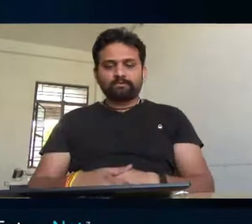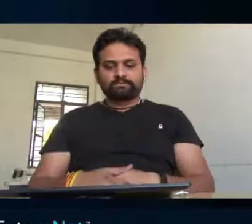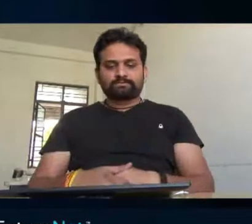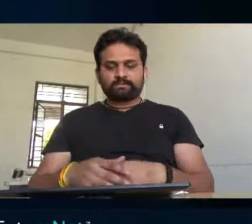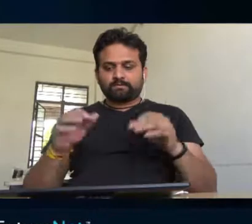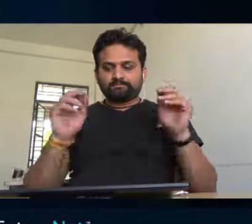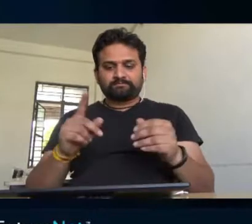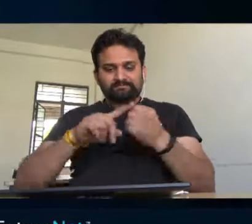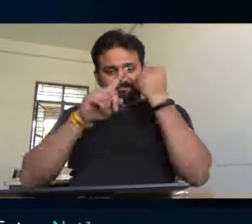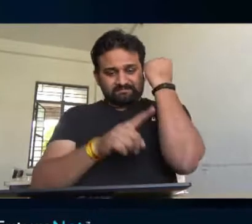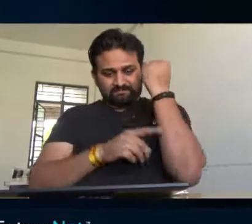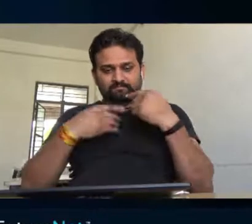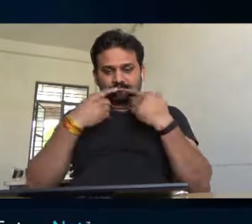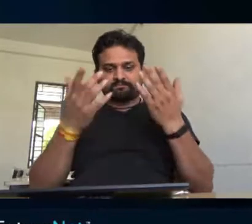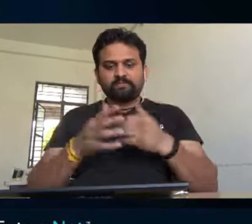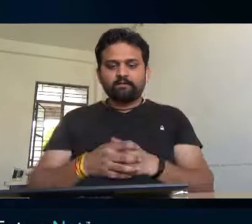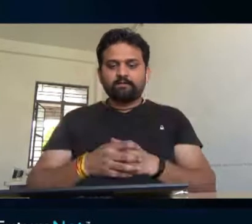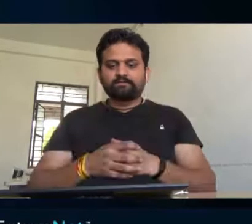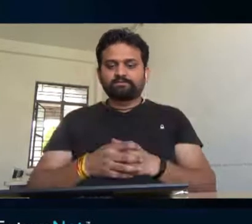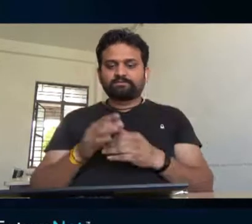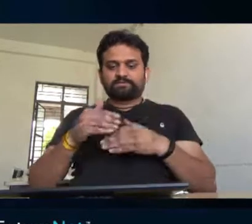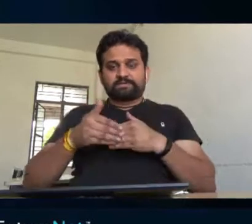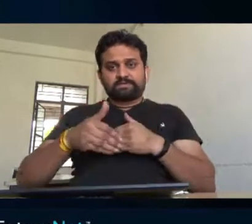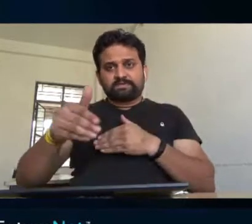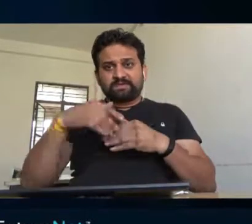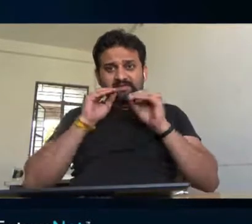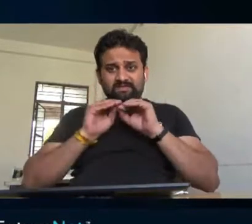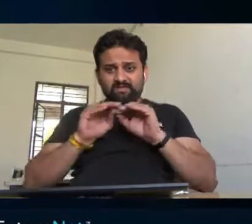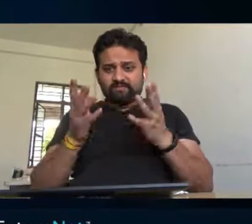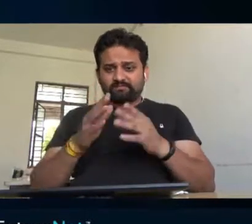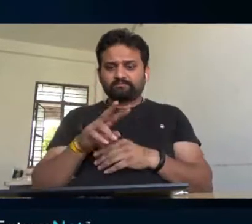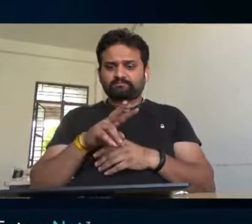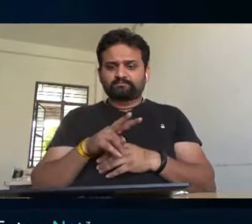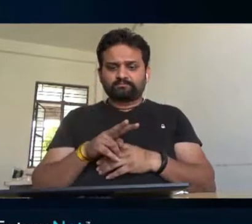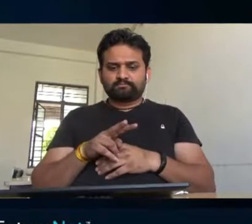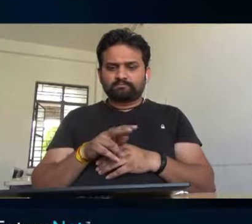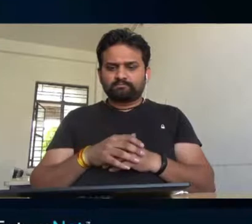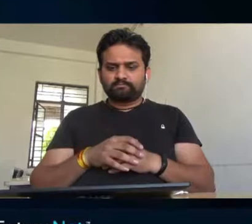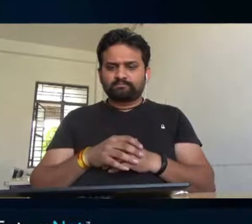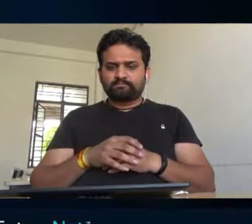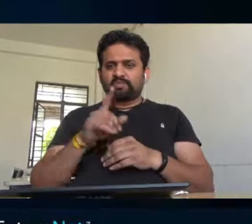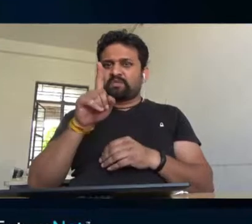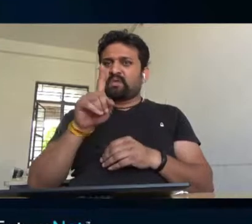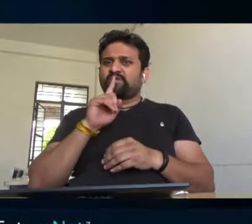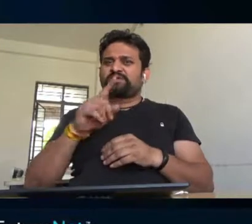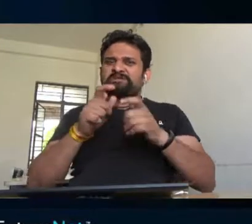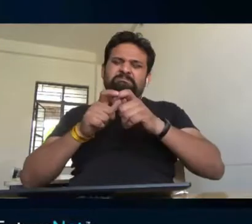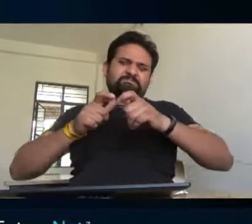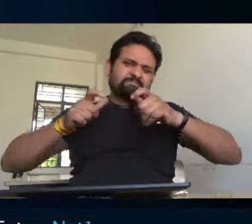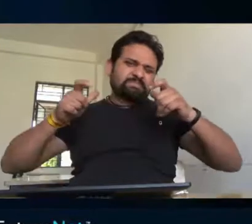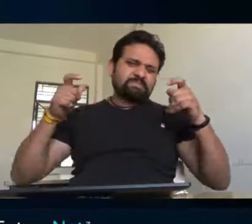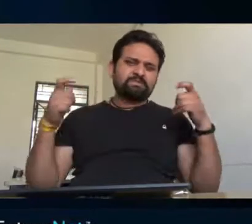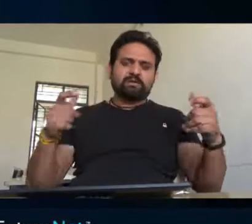city. Work together, and you will have the double success. That's my experience in so many years.